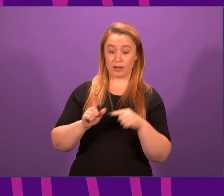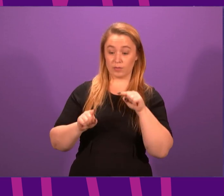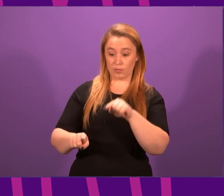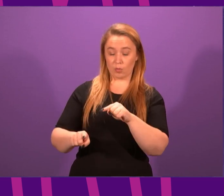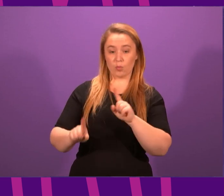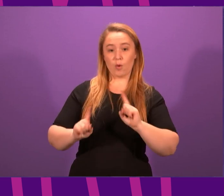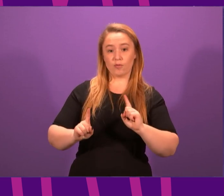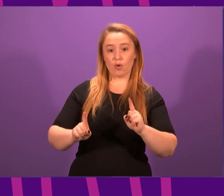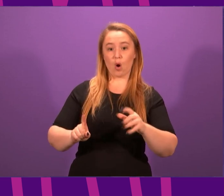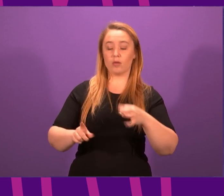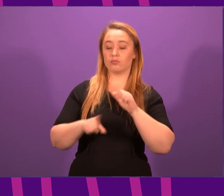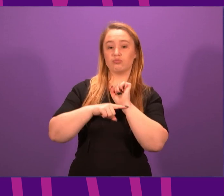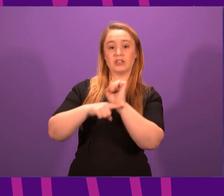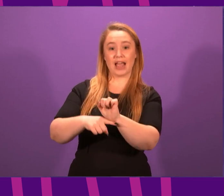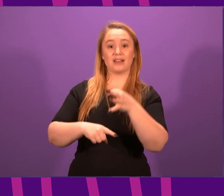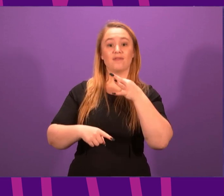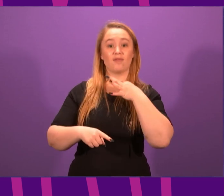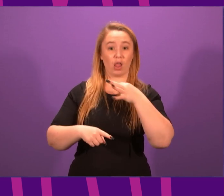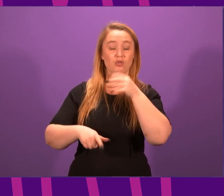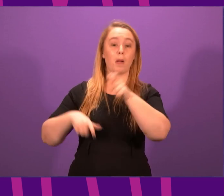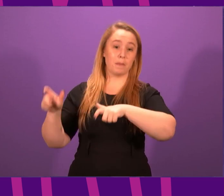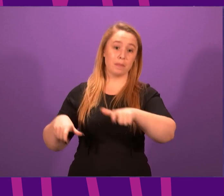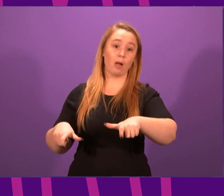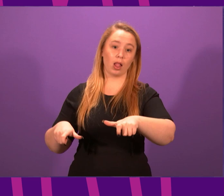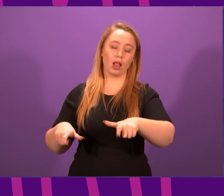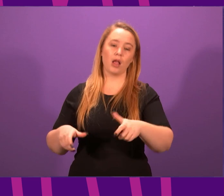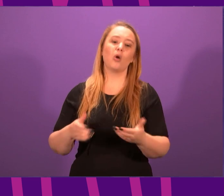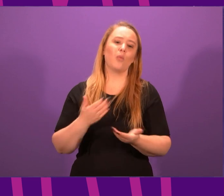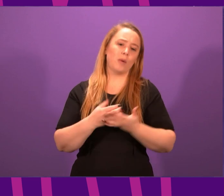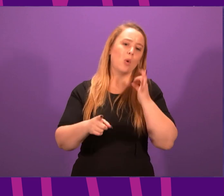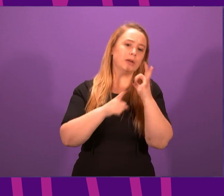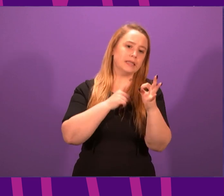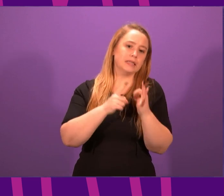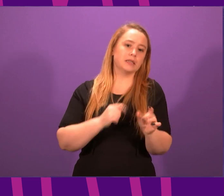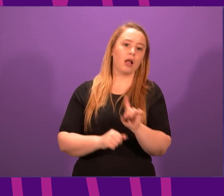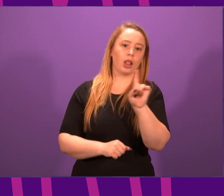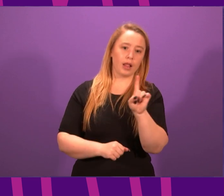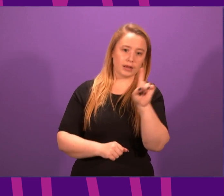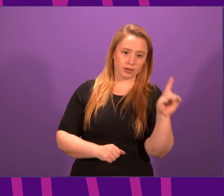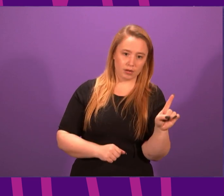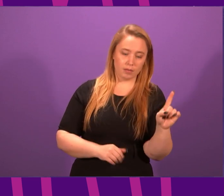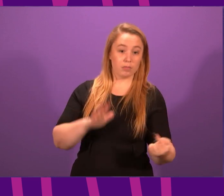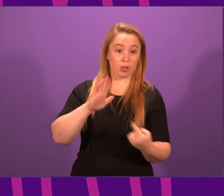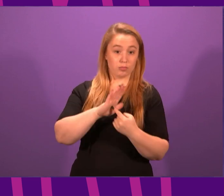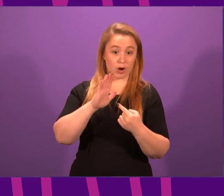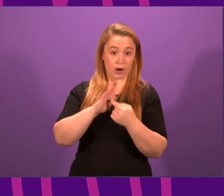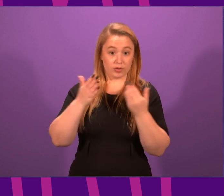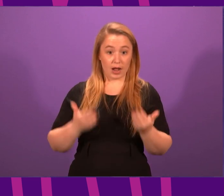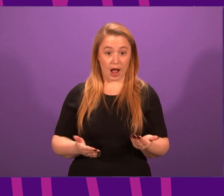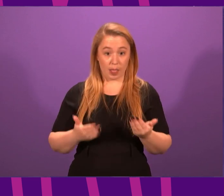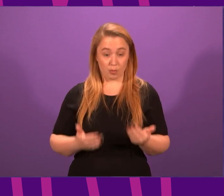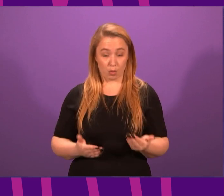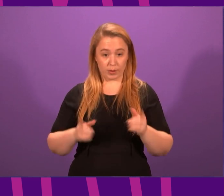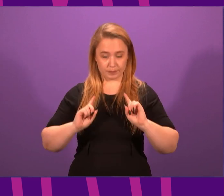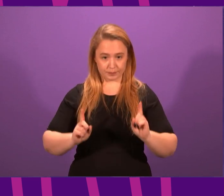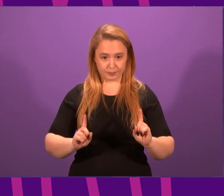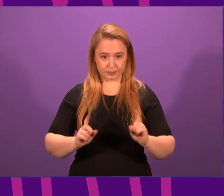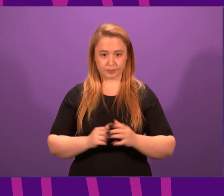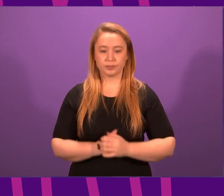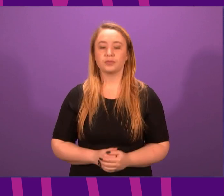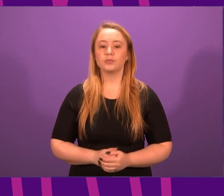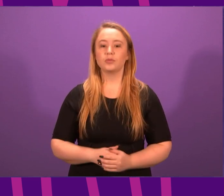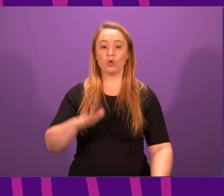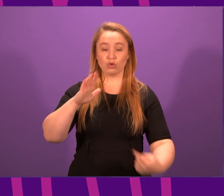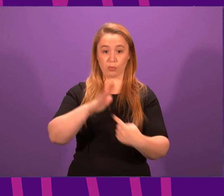the most vulnerable. And I'll come on to this a bit more detail later on. The priority in terms of the first priority